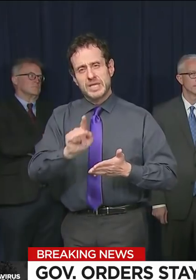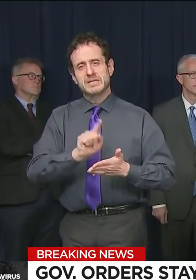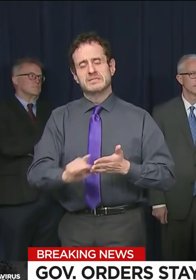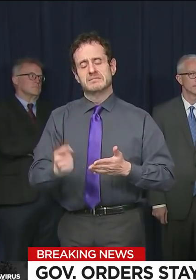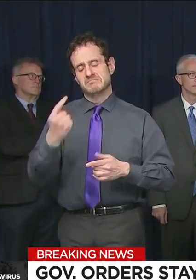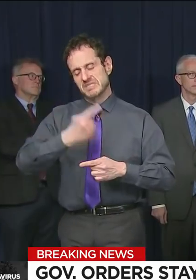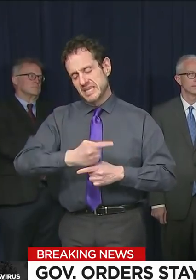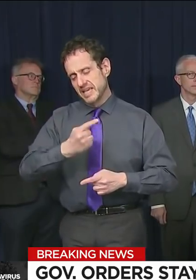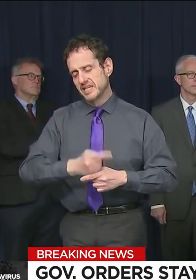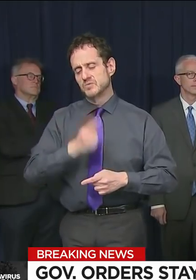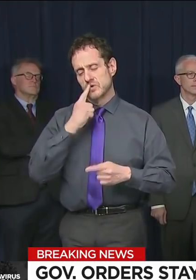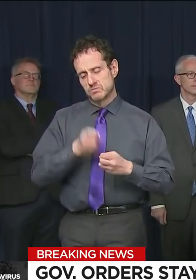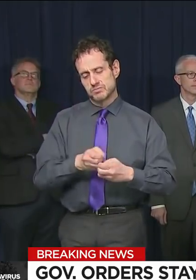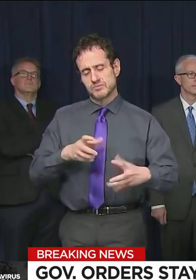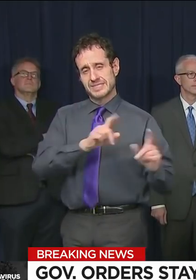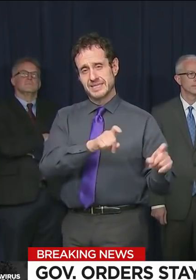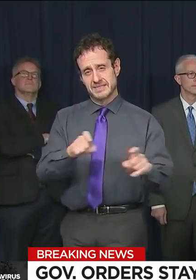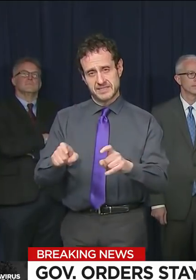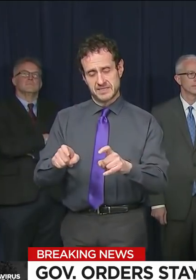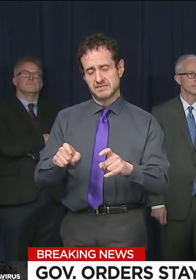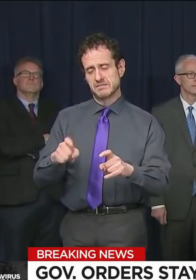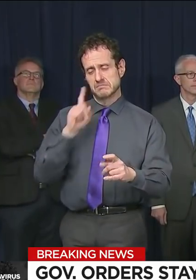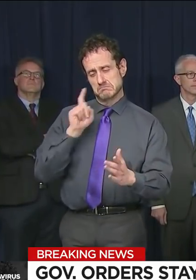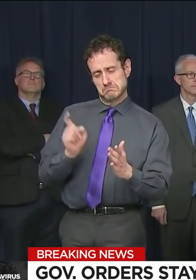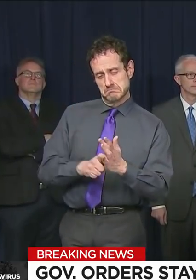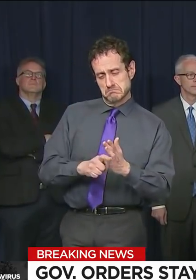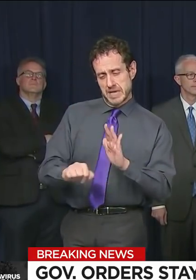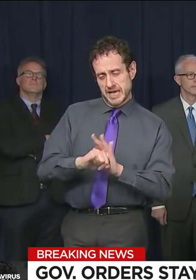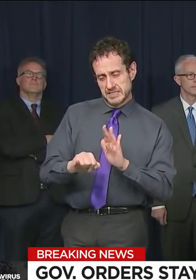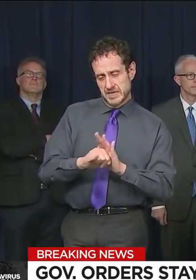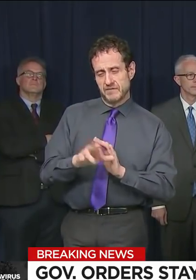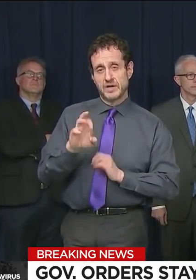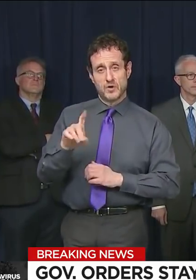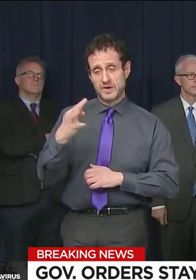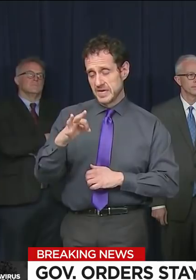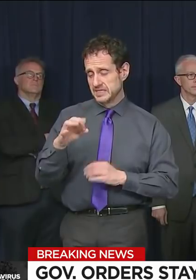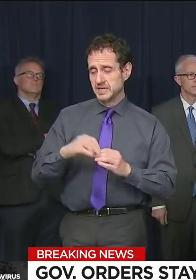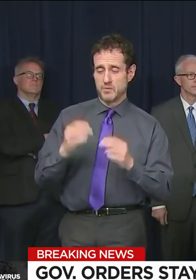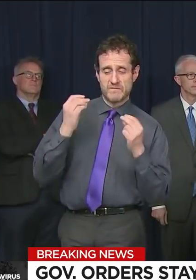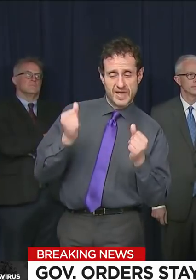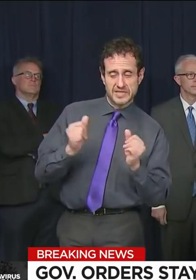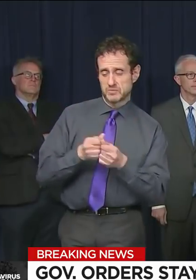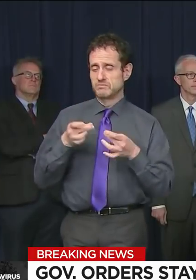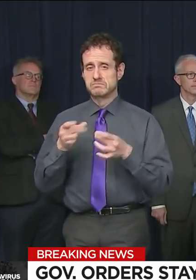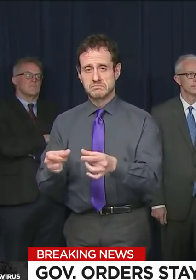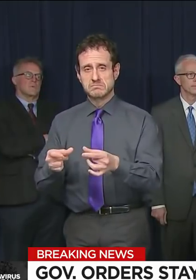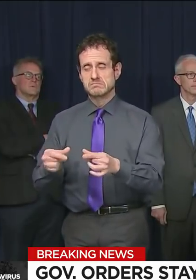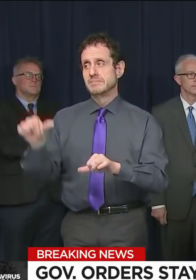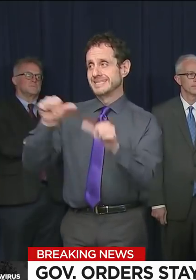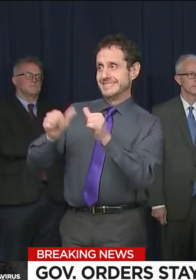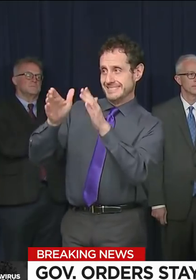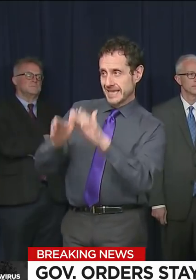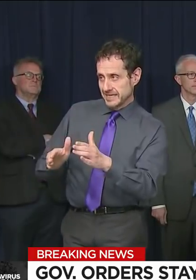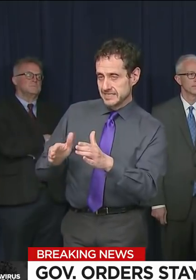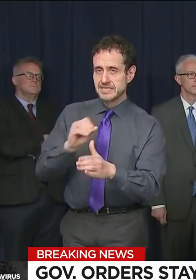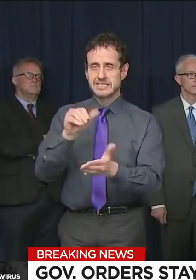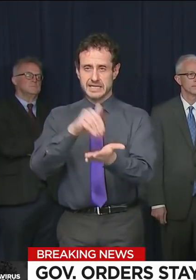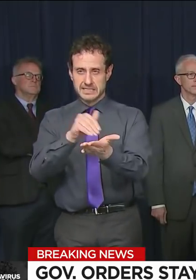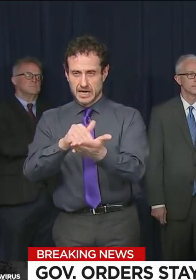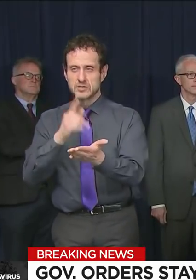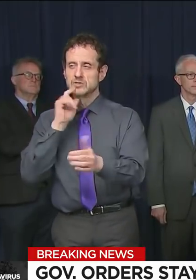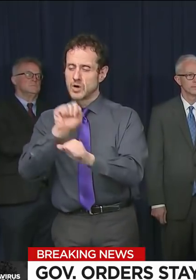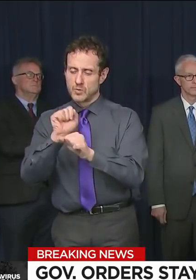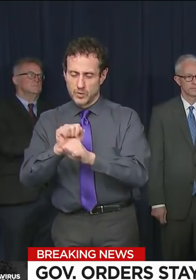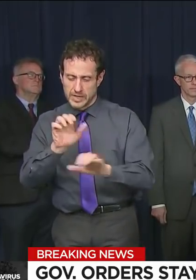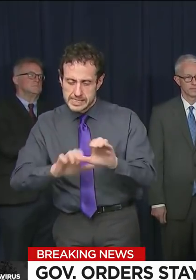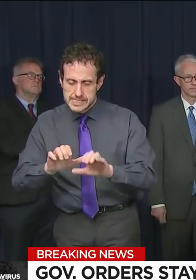how to detect COVID-19 more quickly and more efficiently. Our scientists and our doctors are working on treatments even now. They will